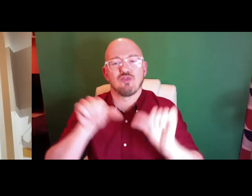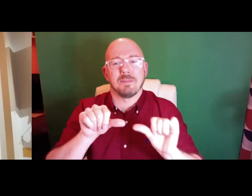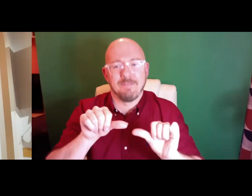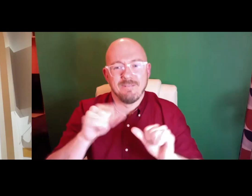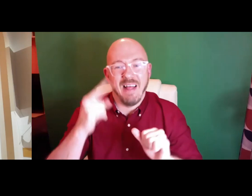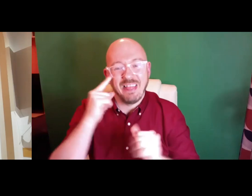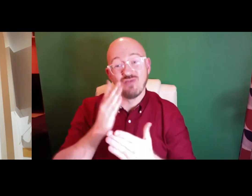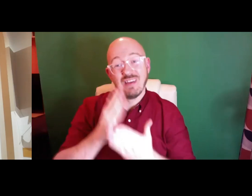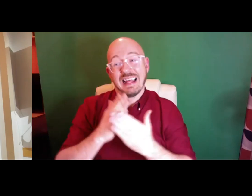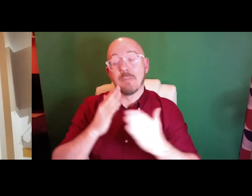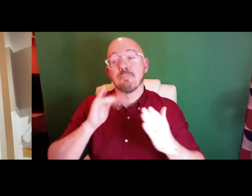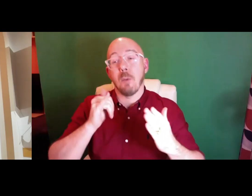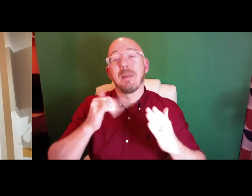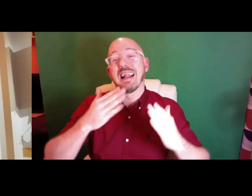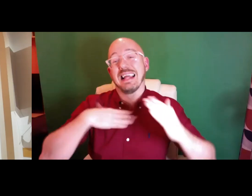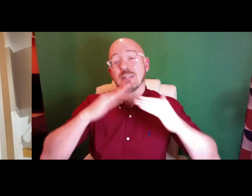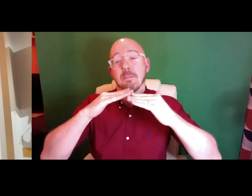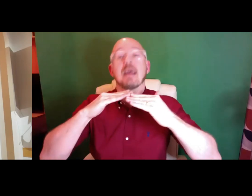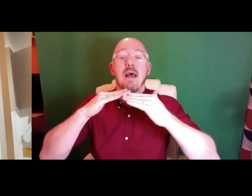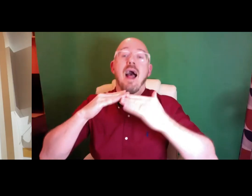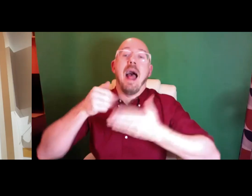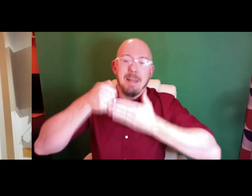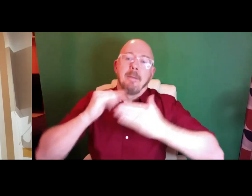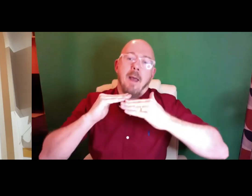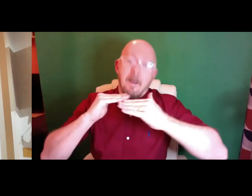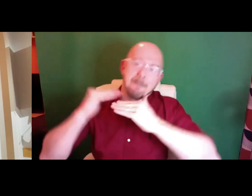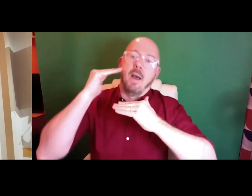3 qualifications, but I think that's a little bit too prescriptive.